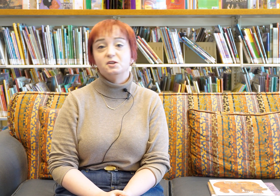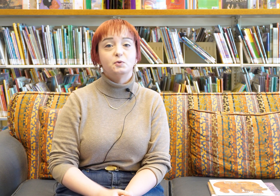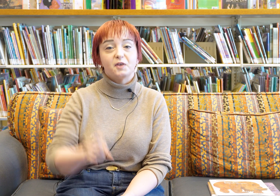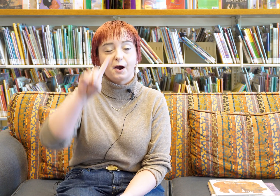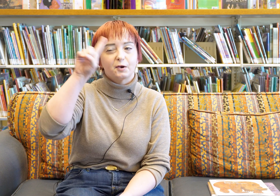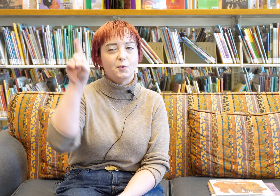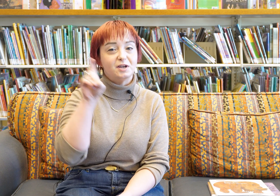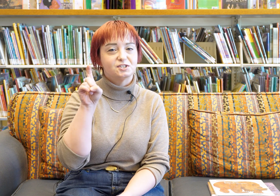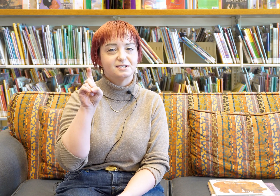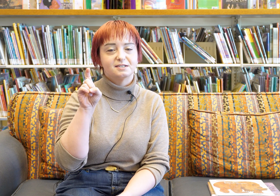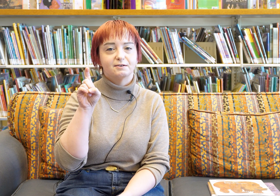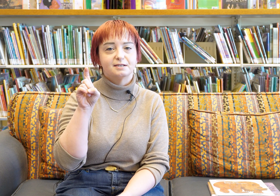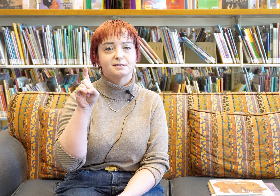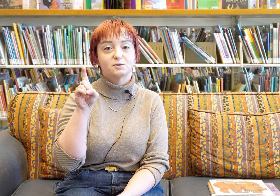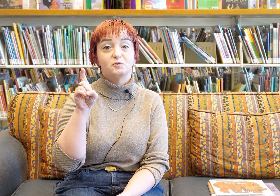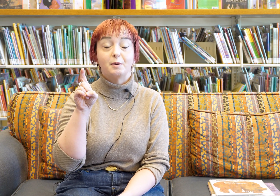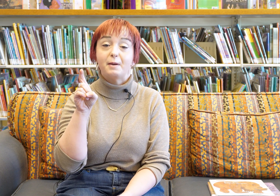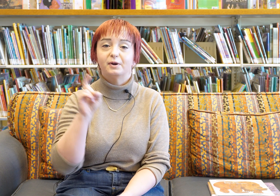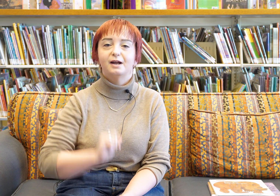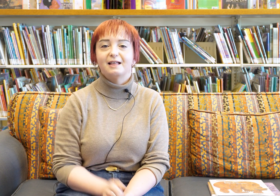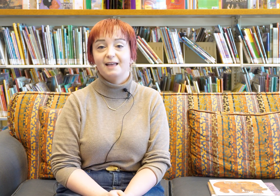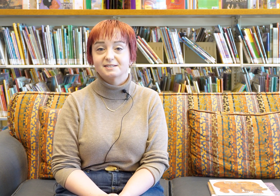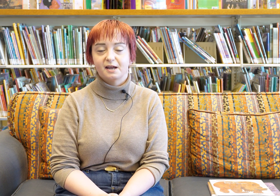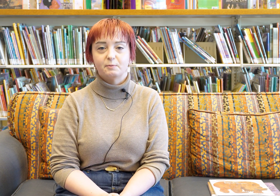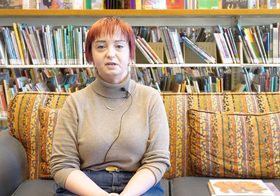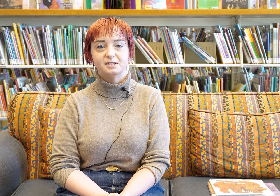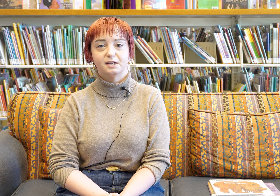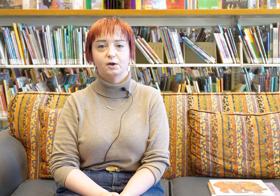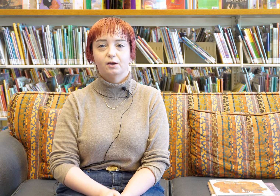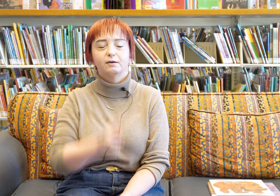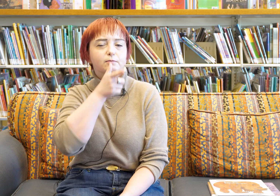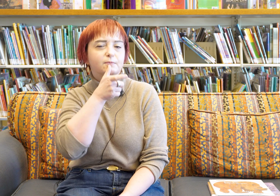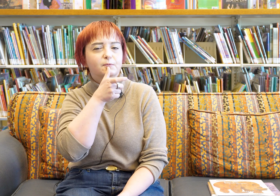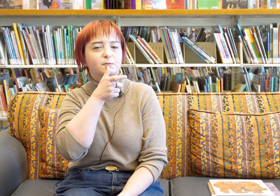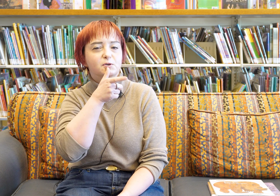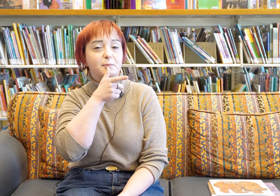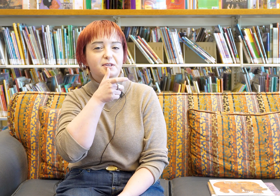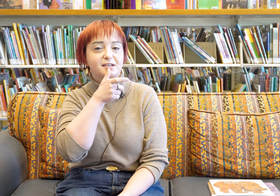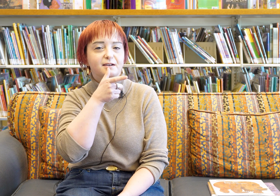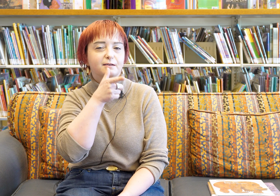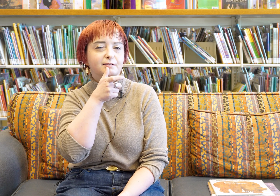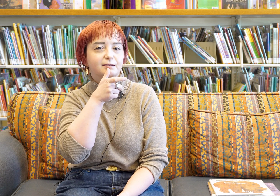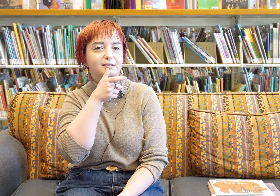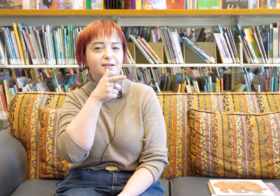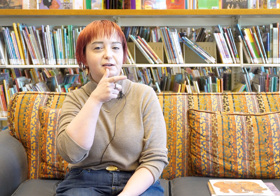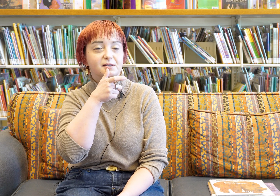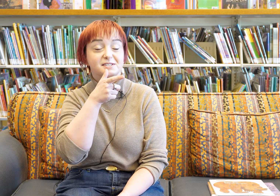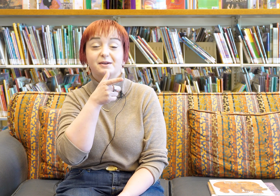with our question series. So if you remember, last time we did, do you remember this sign? It's a sound